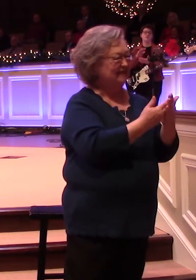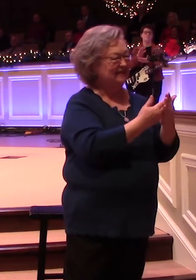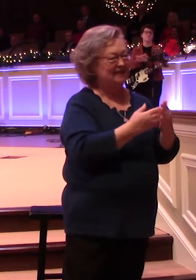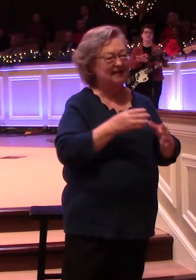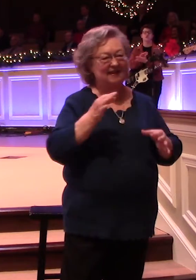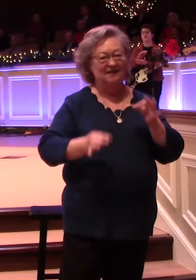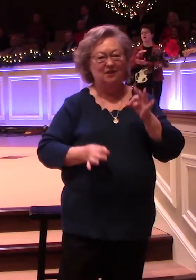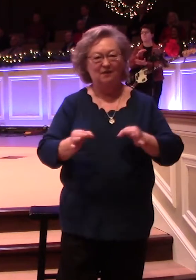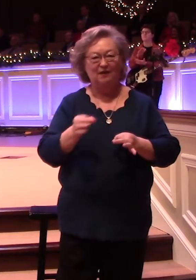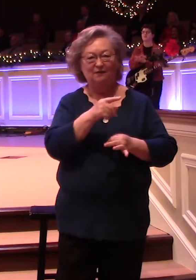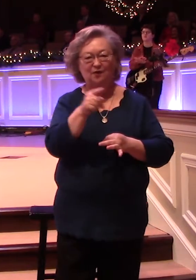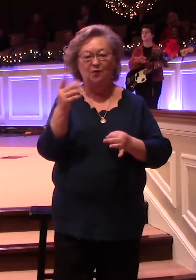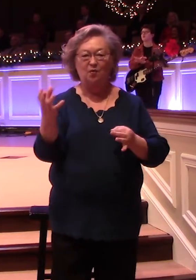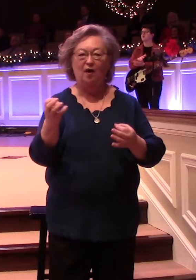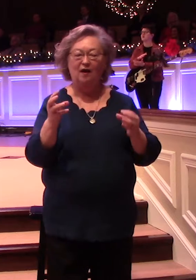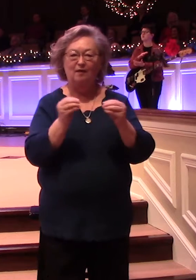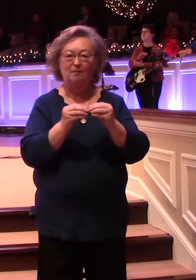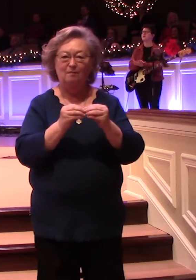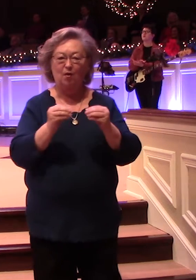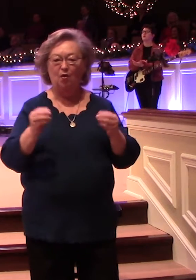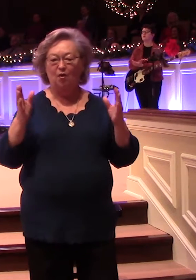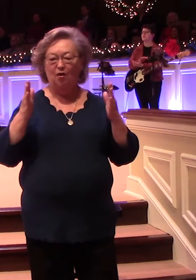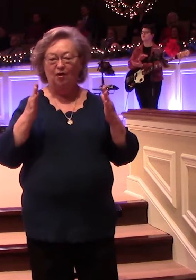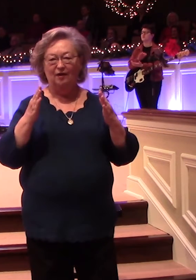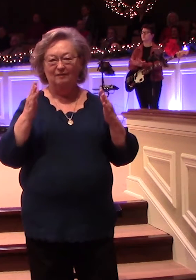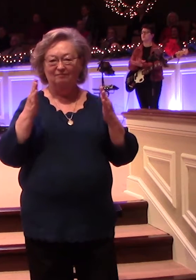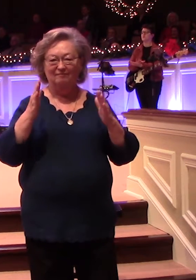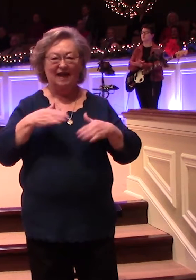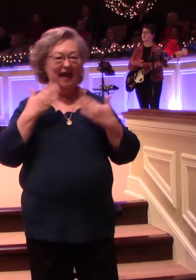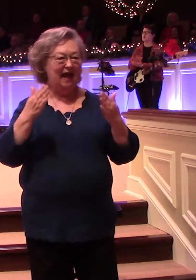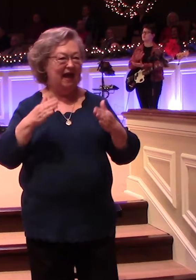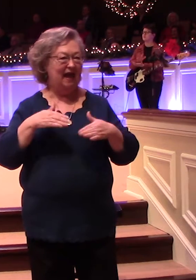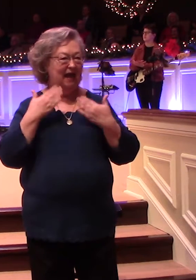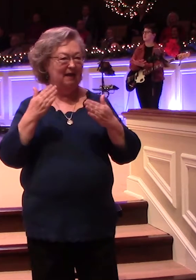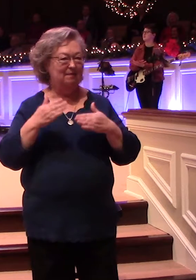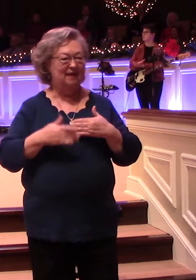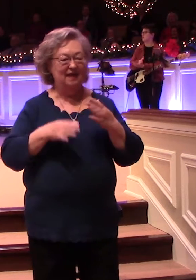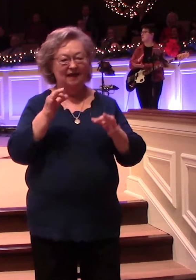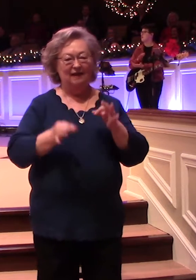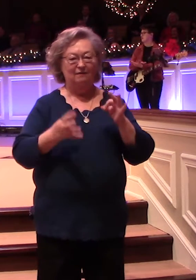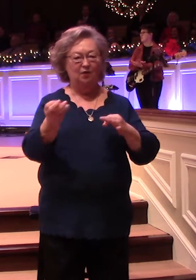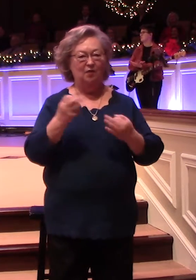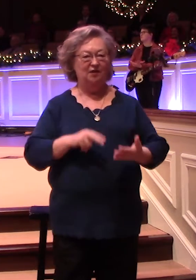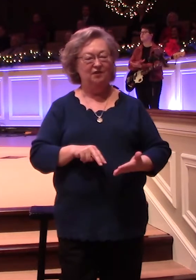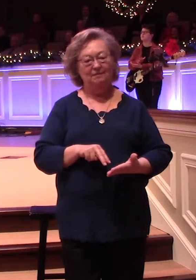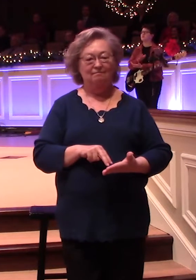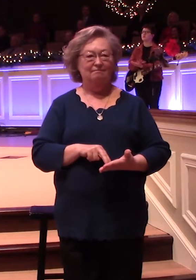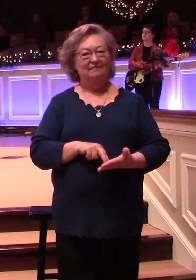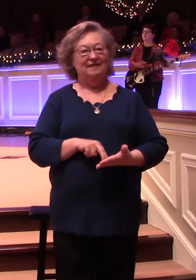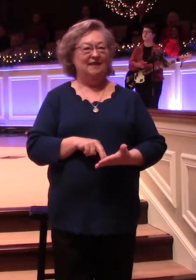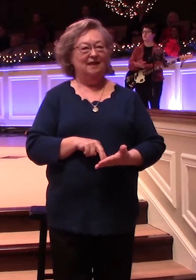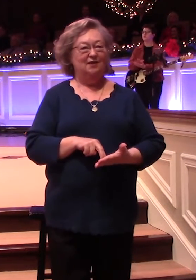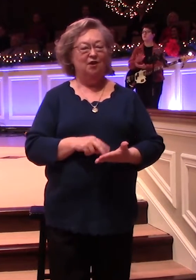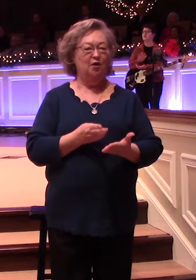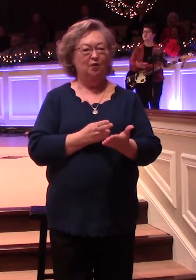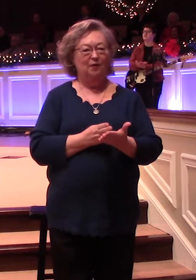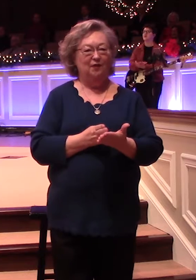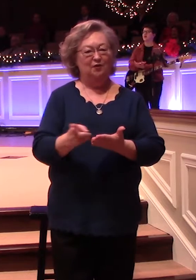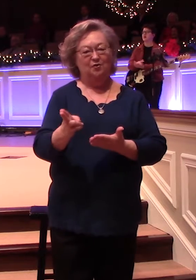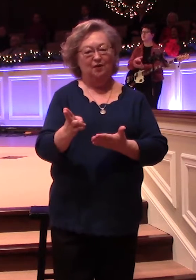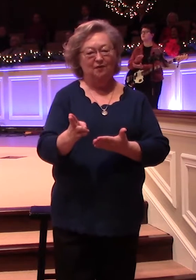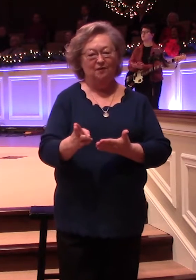more happy than your heart will hold, if you want to stand taller if the truth were told,